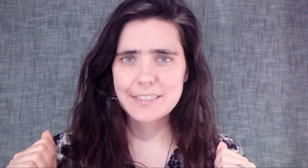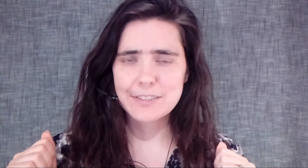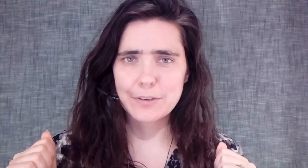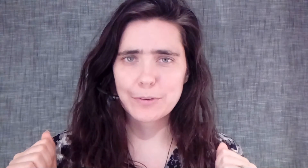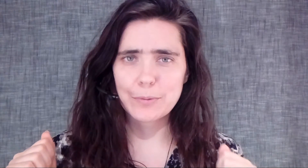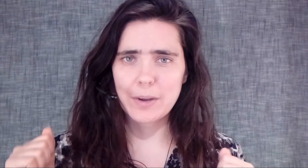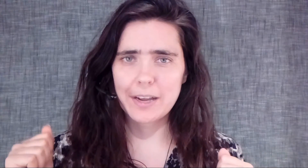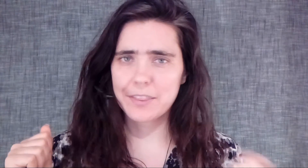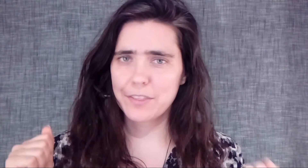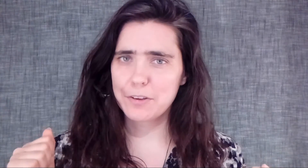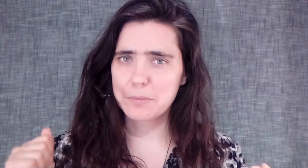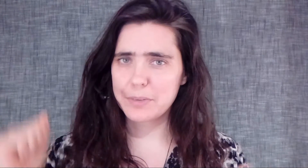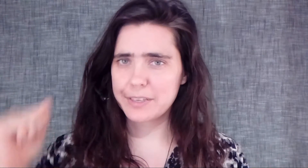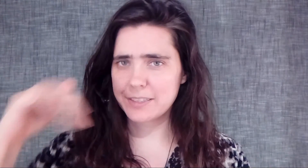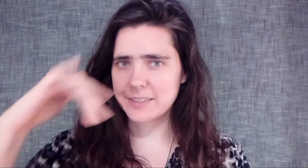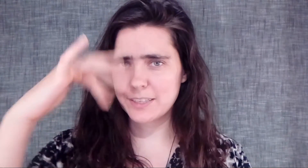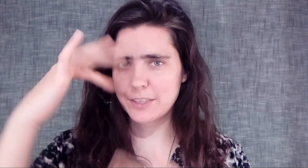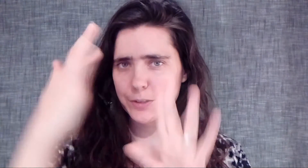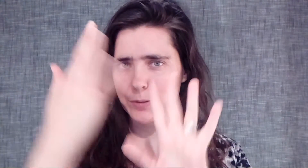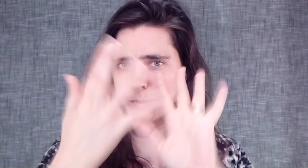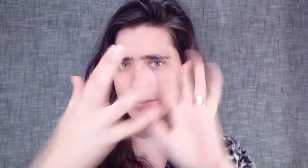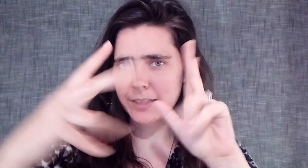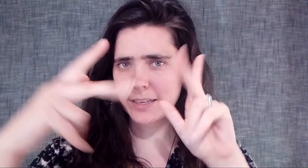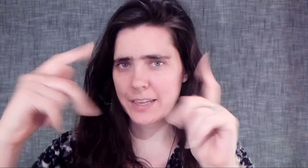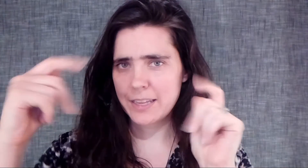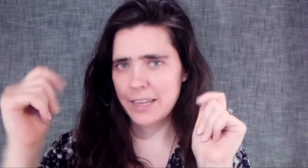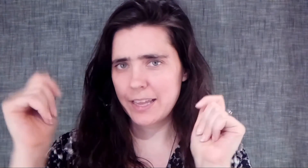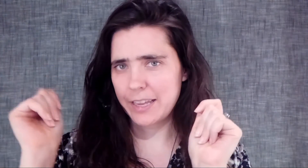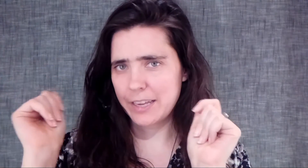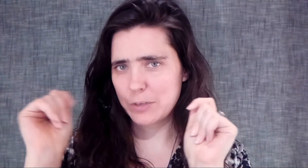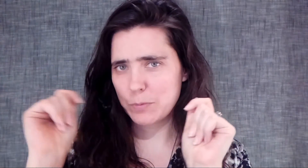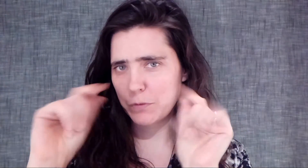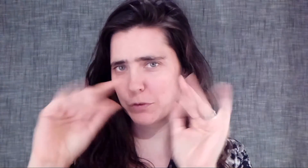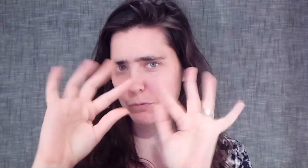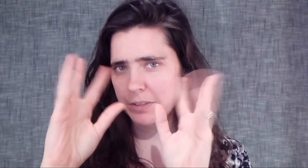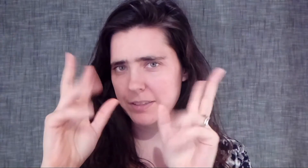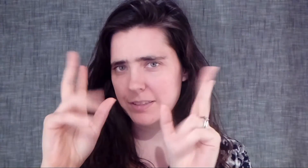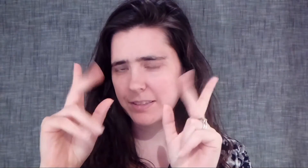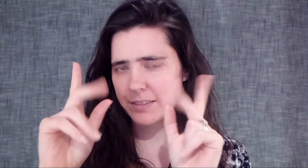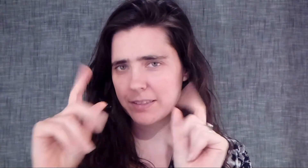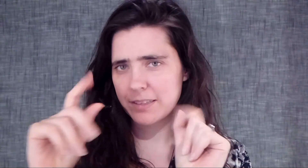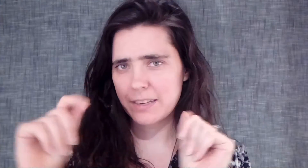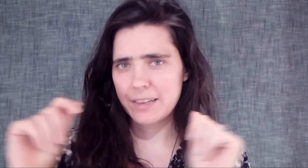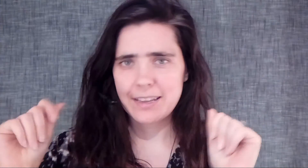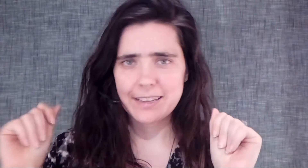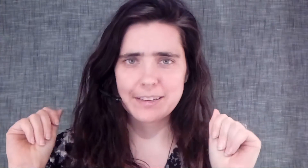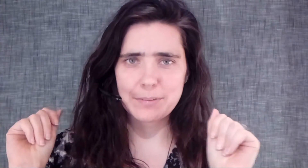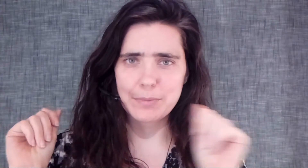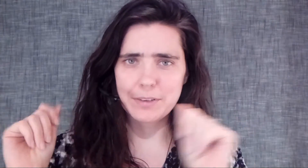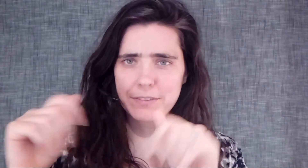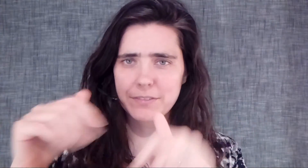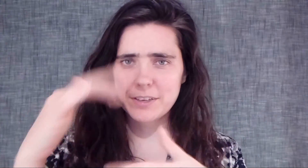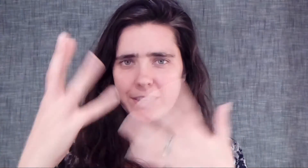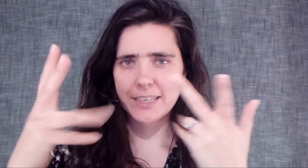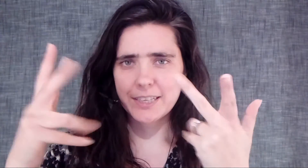So I thought, because I know hand movements can be a very